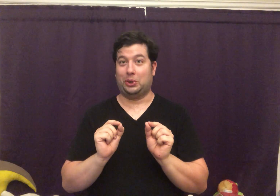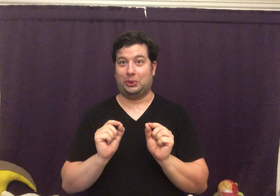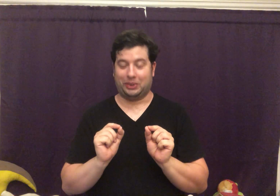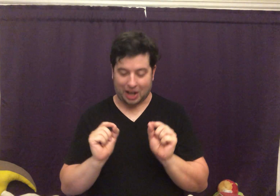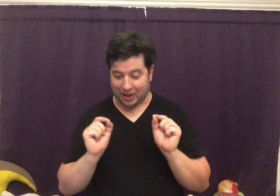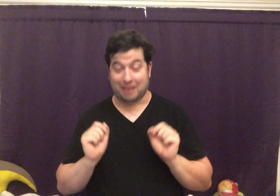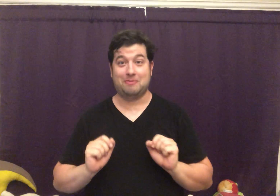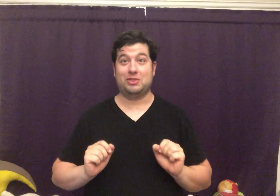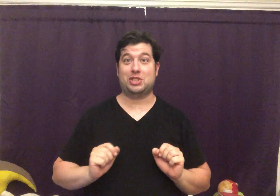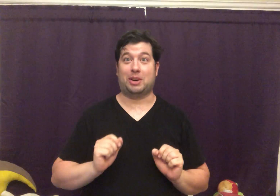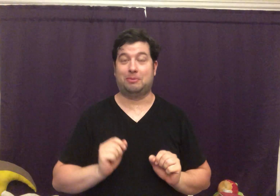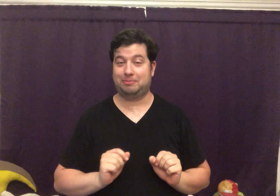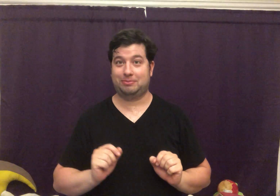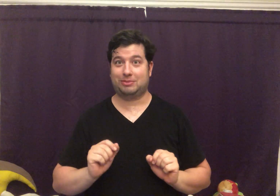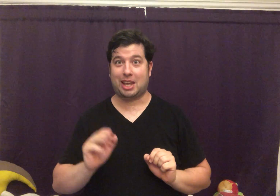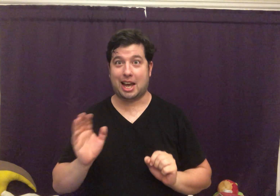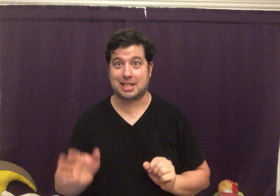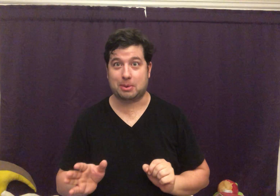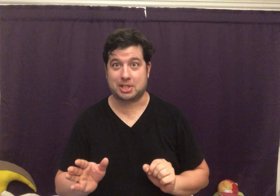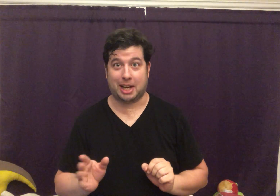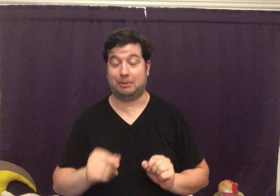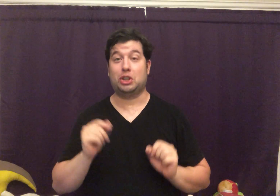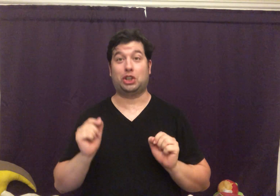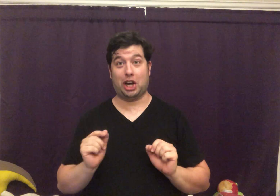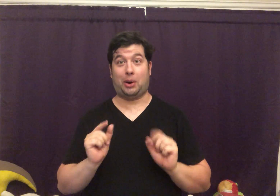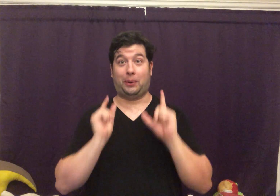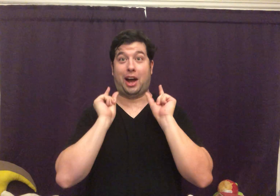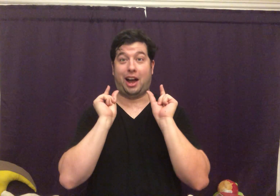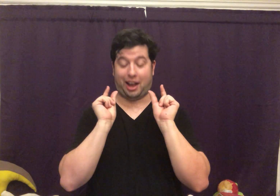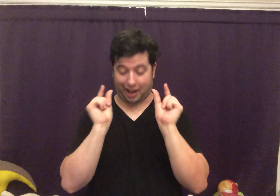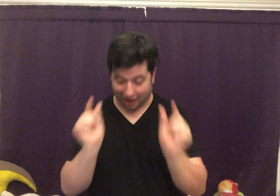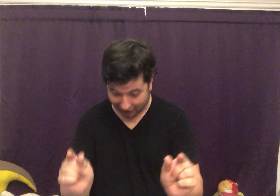Woo. Okay, so, as I was saying, go.